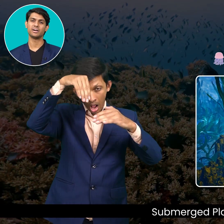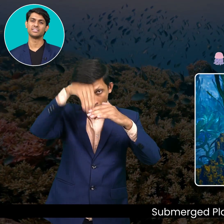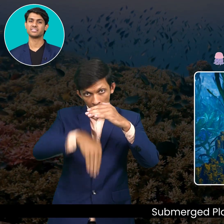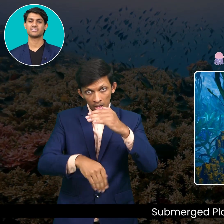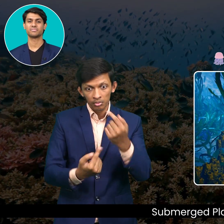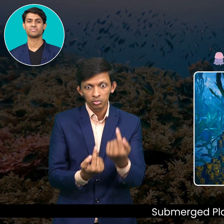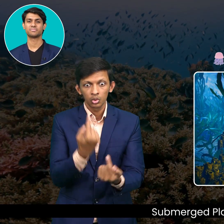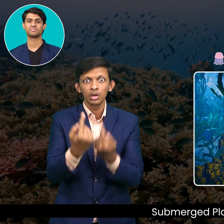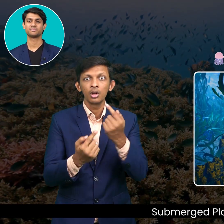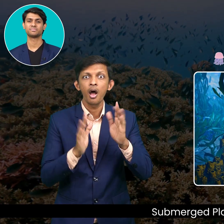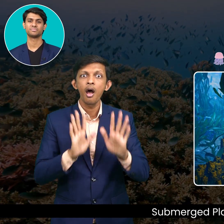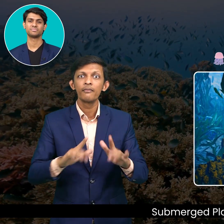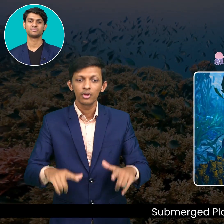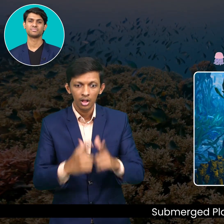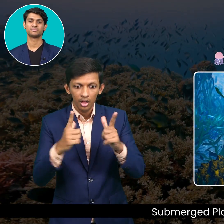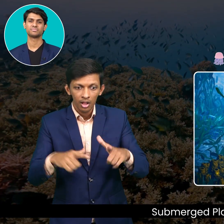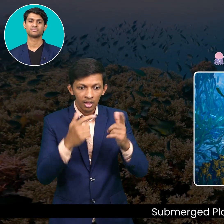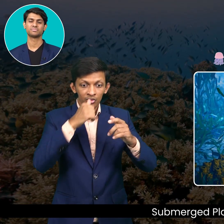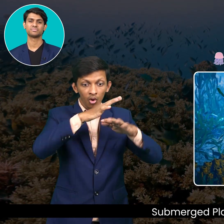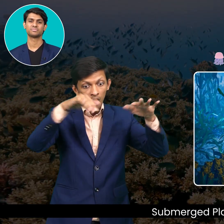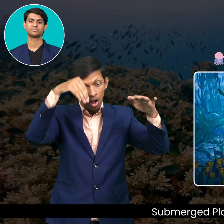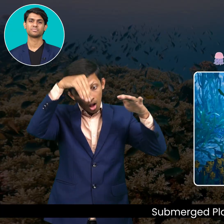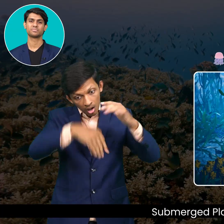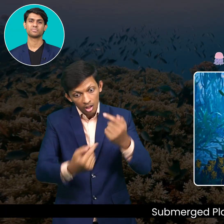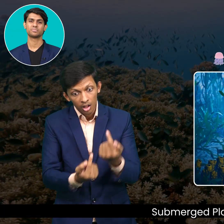submerged plants,